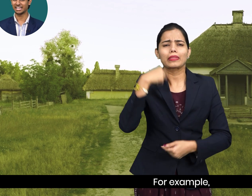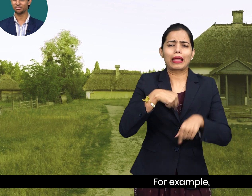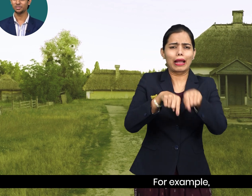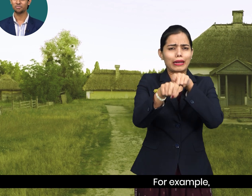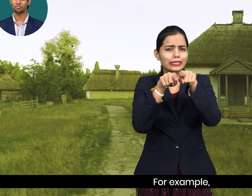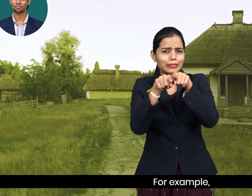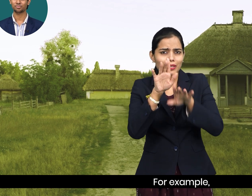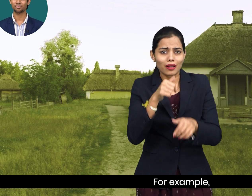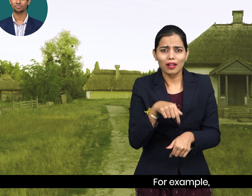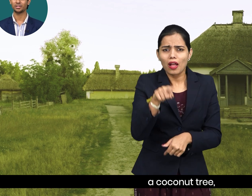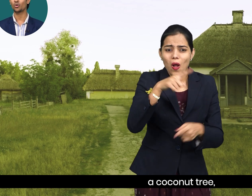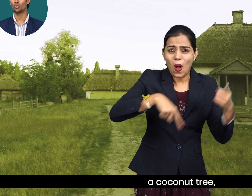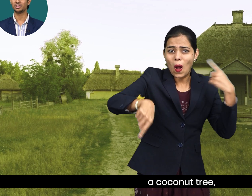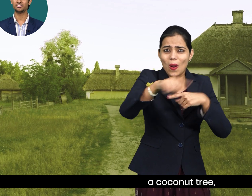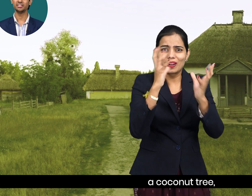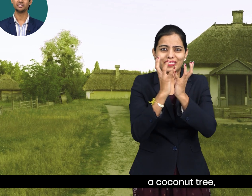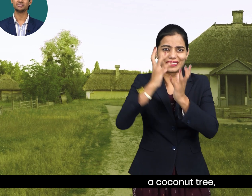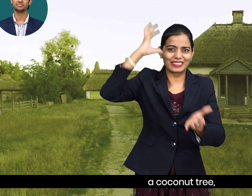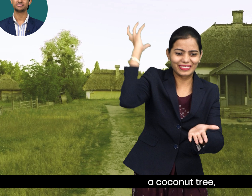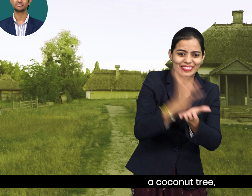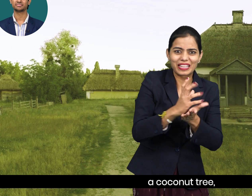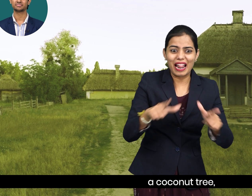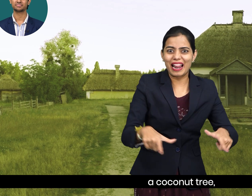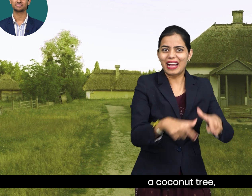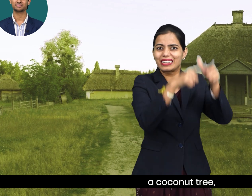For example, a coconut tree,